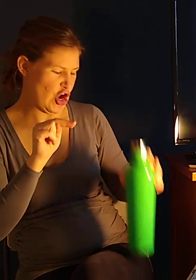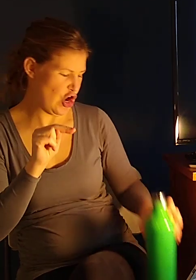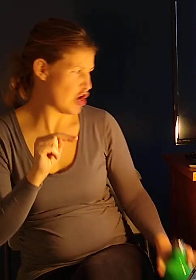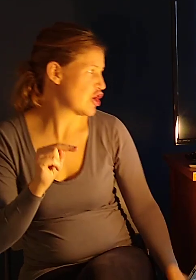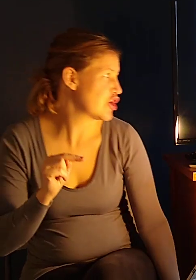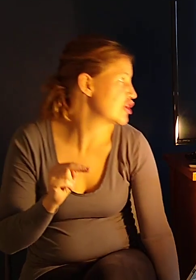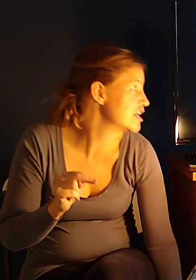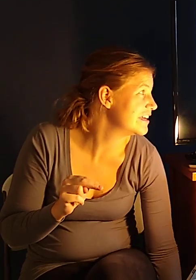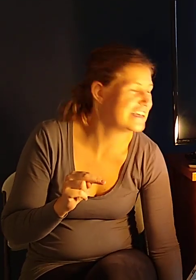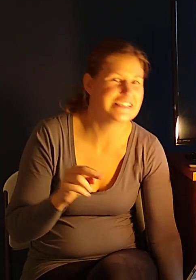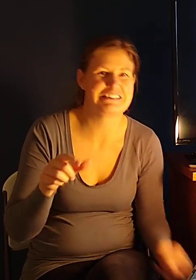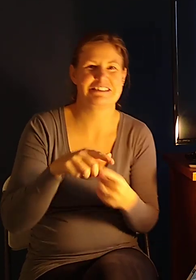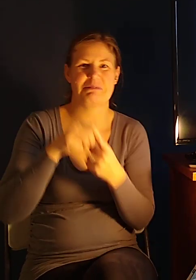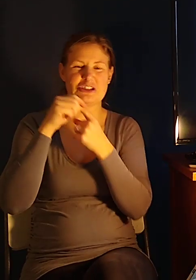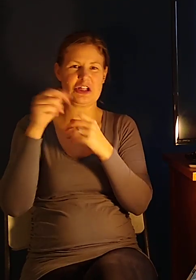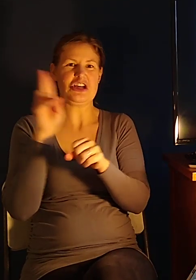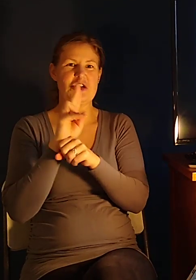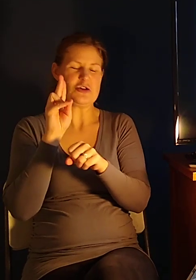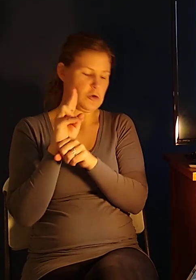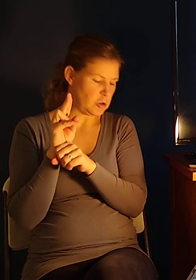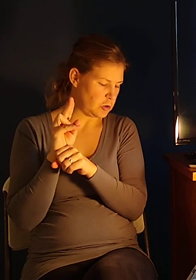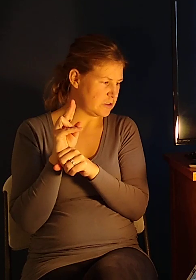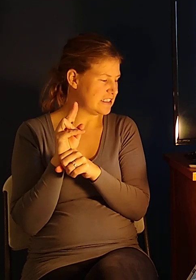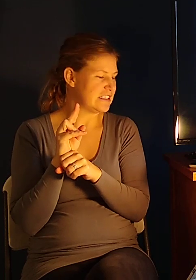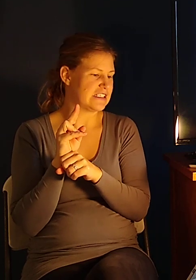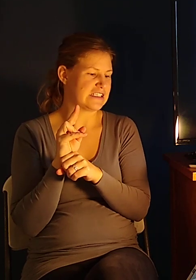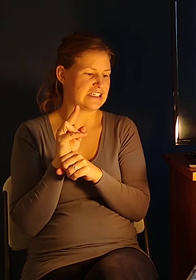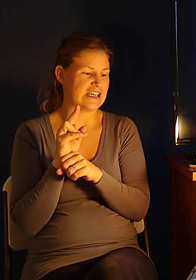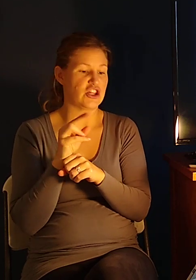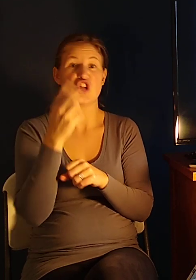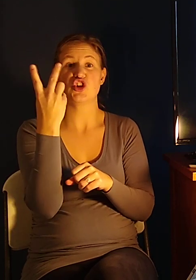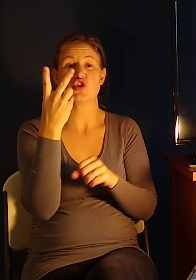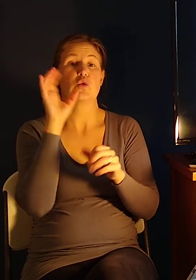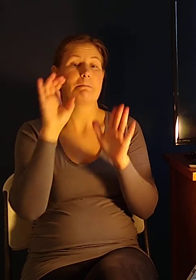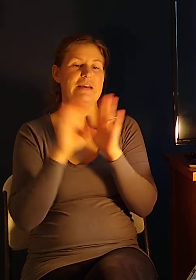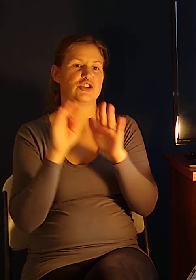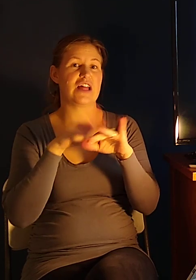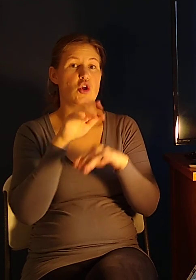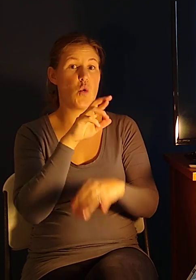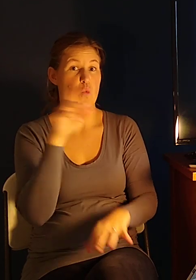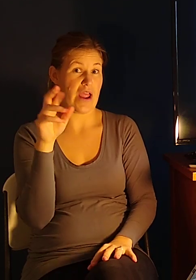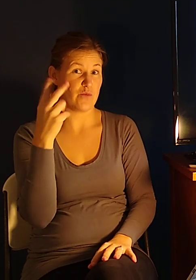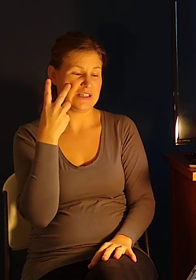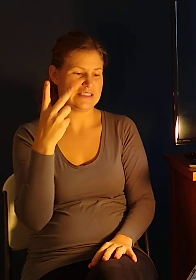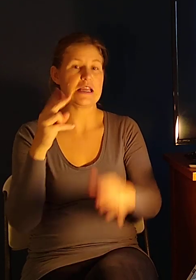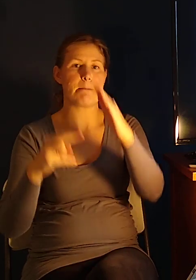especially used. In the two images on the right, we see bridge